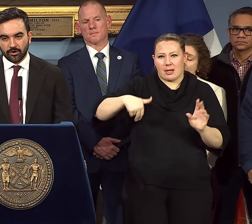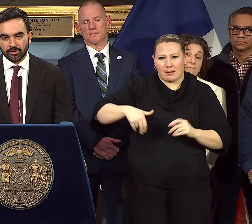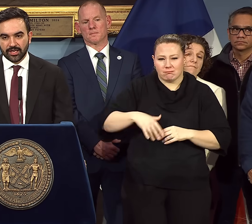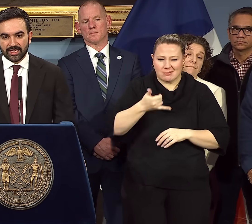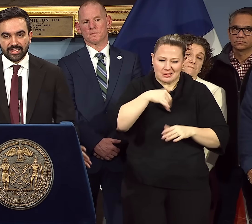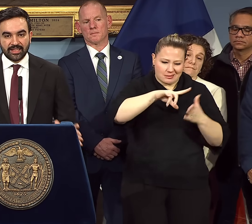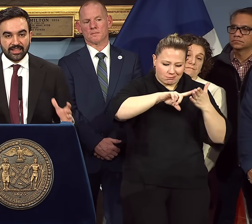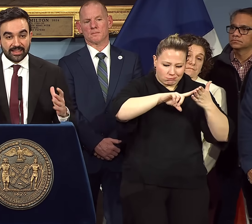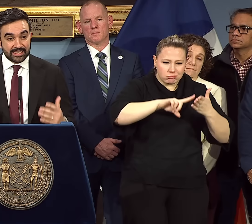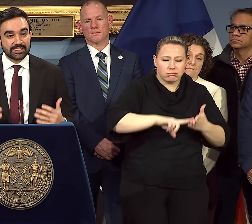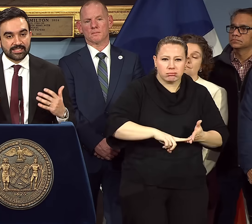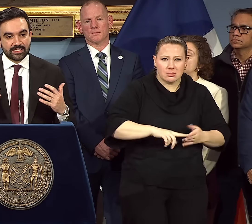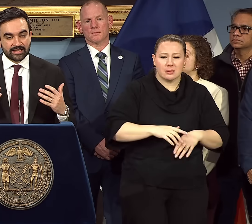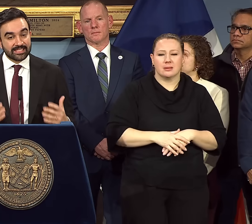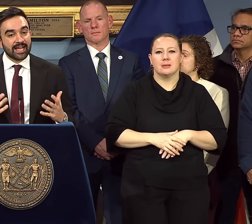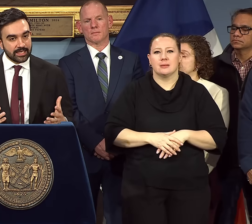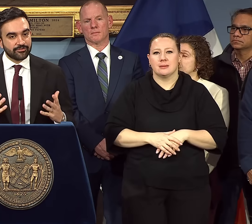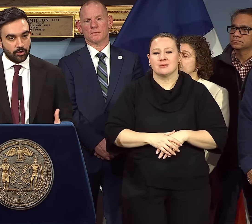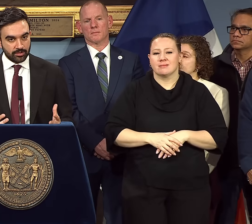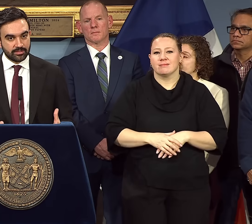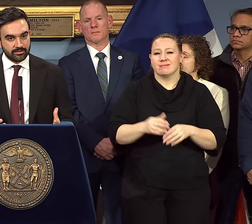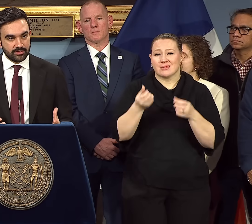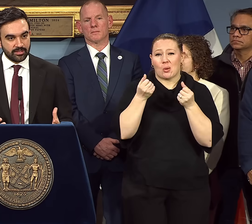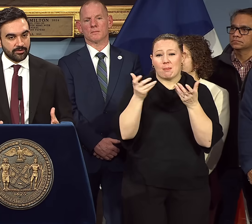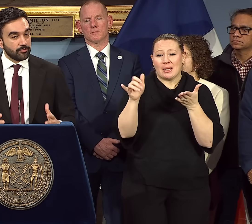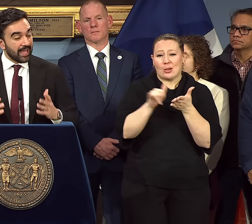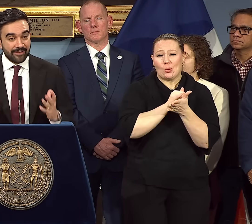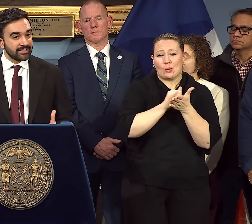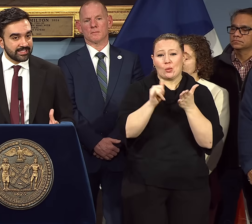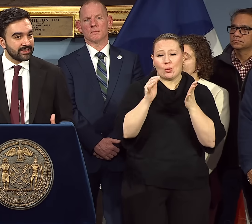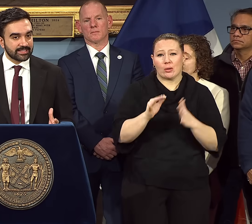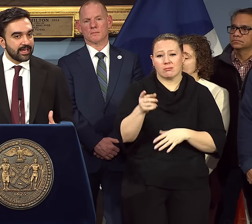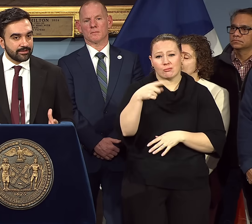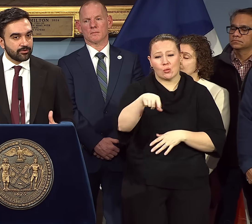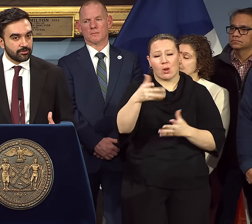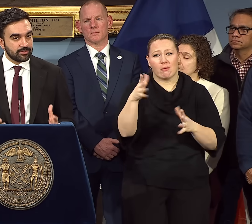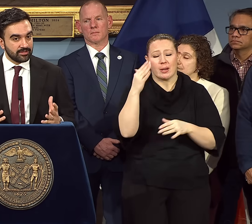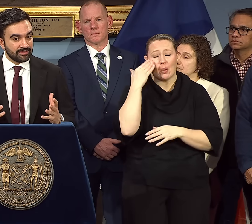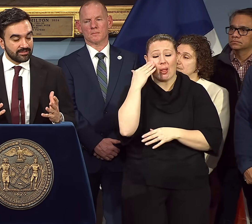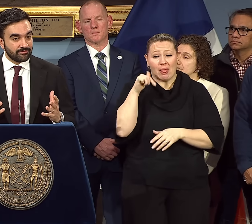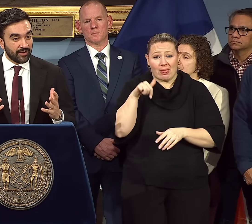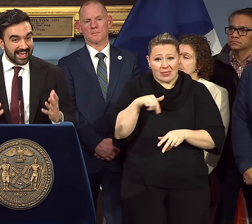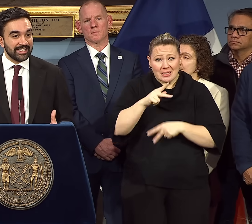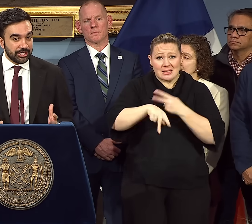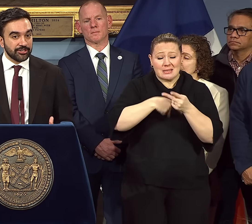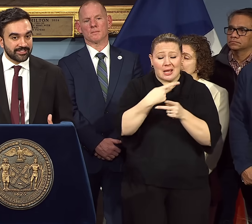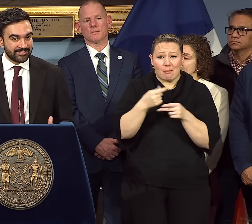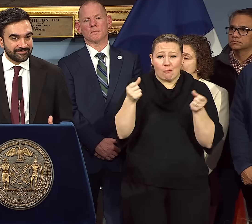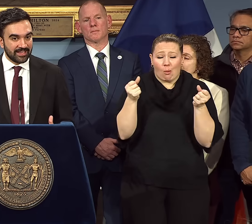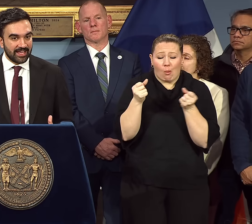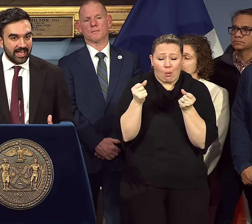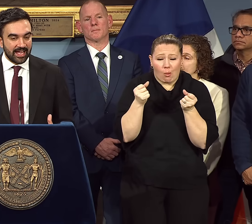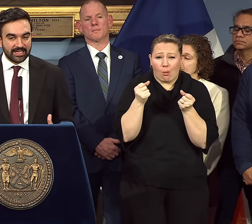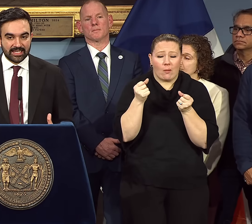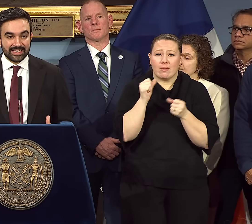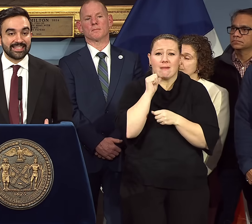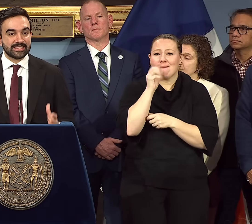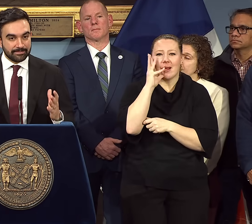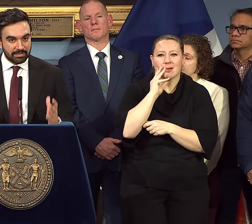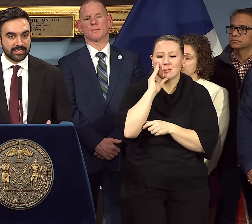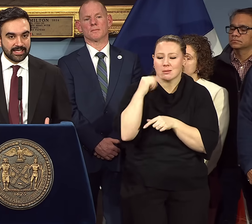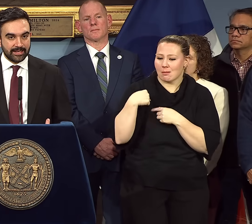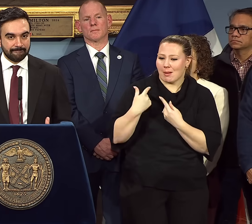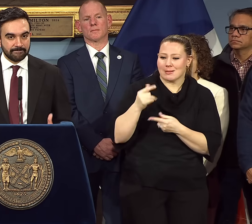Yorkers know, this kind of cold, we haven't seen this kind of cold for 8 years, and it